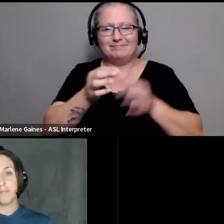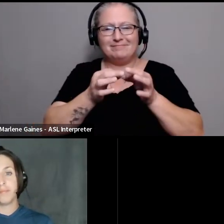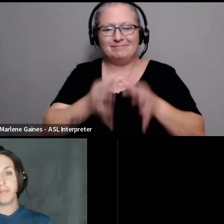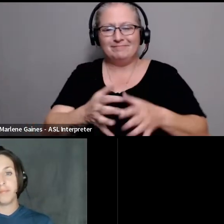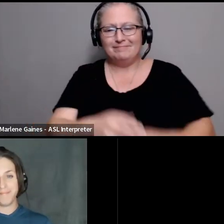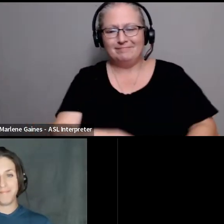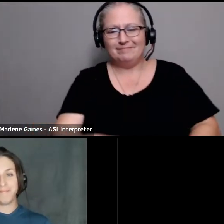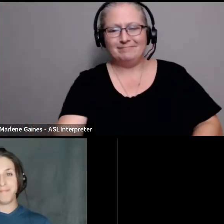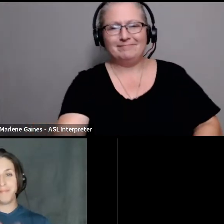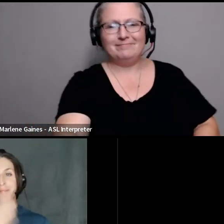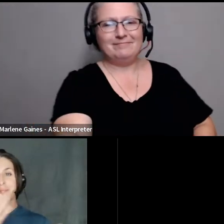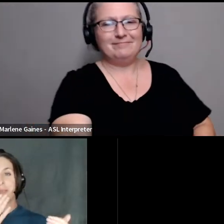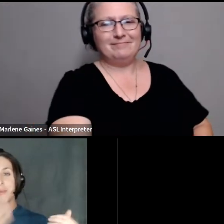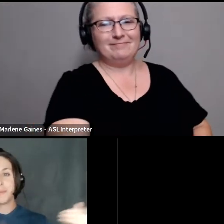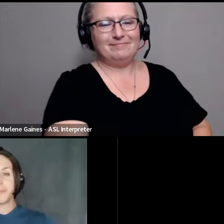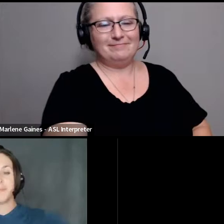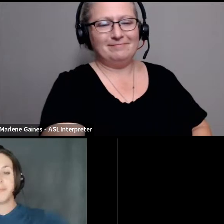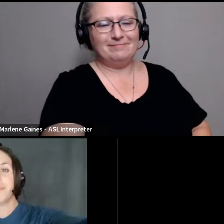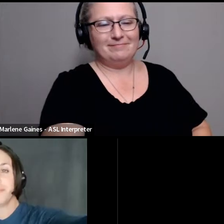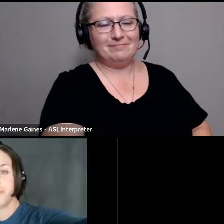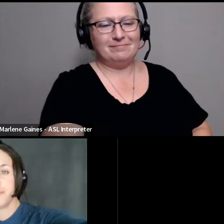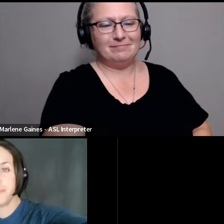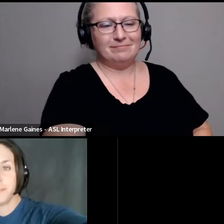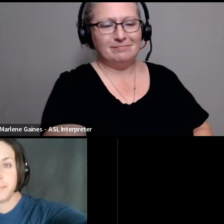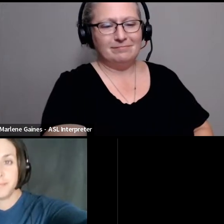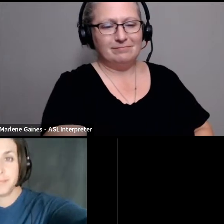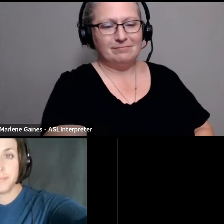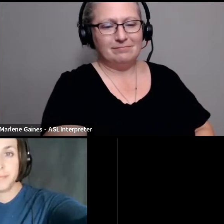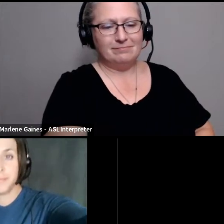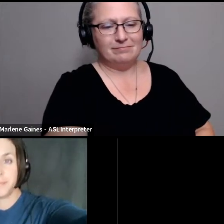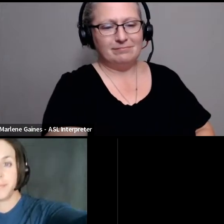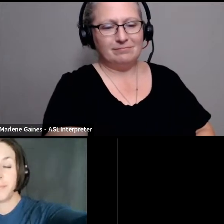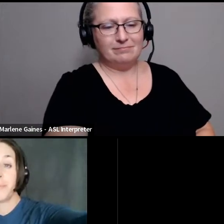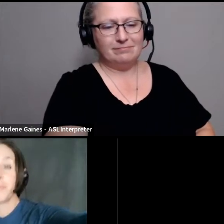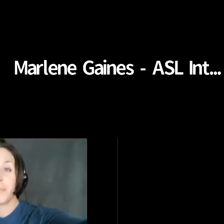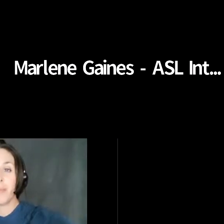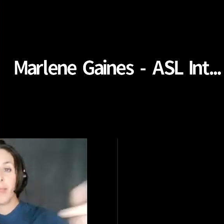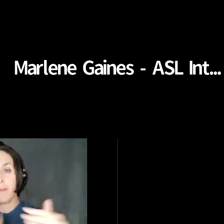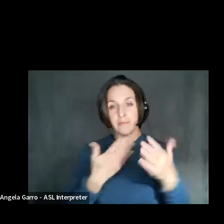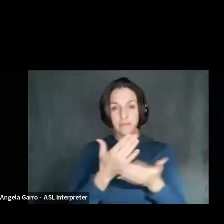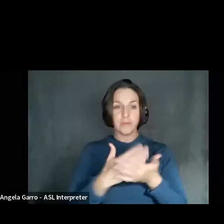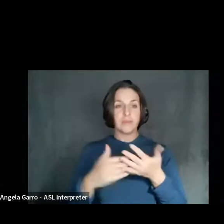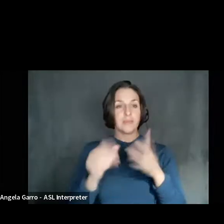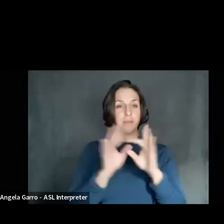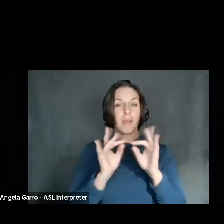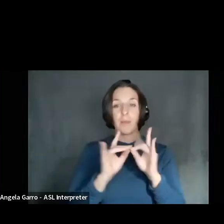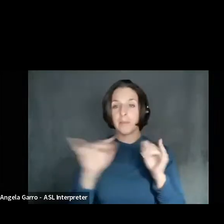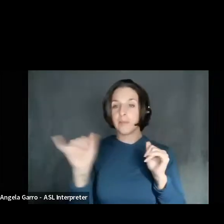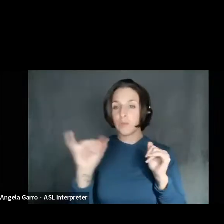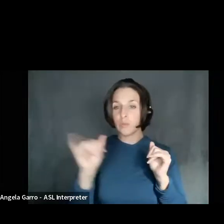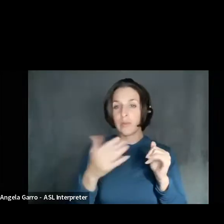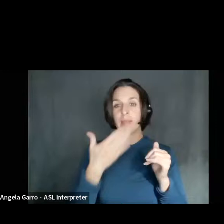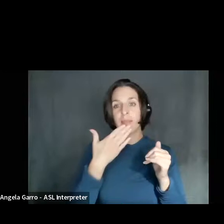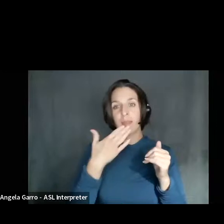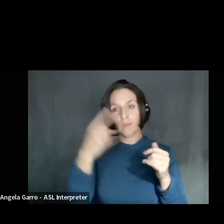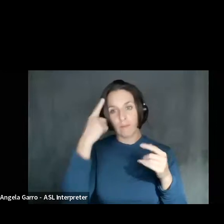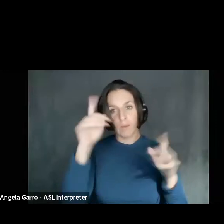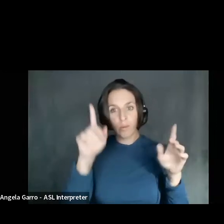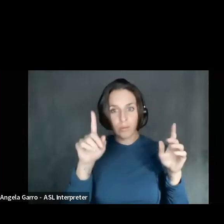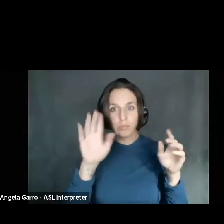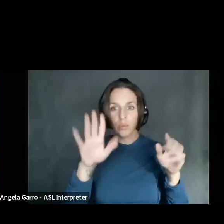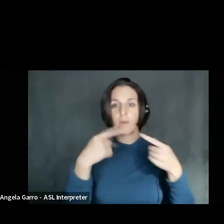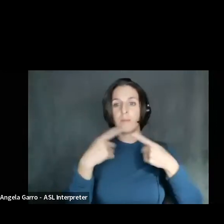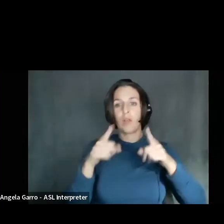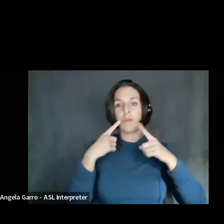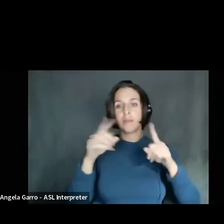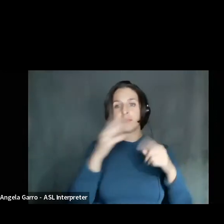Thank you. I have some comments as well, and thank you for your proclamations and for acknowledging our